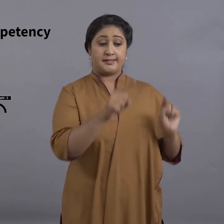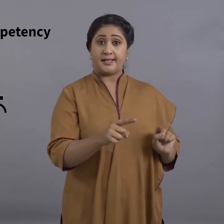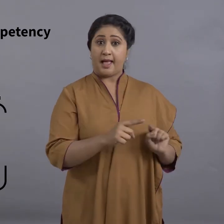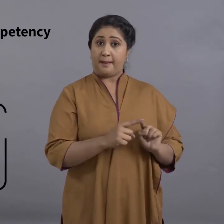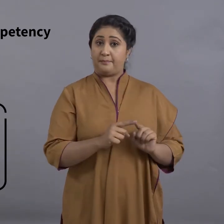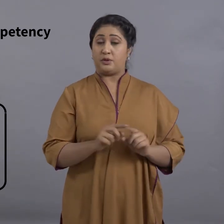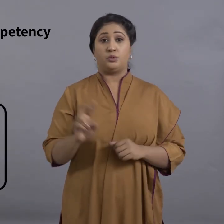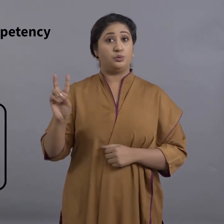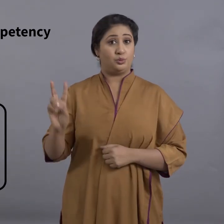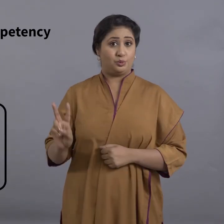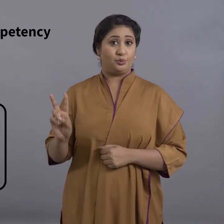Sample 2.